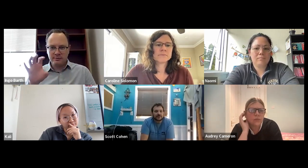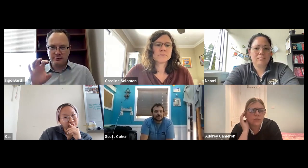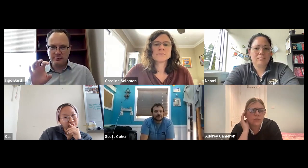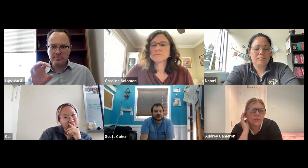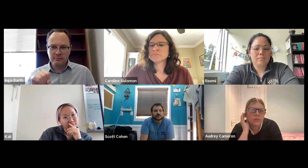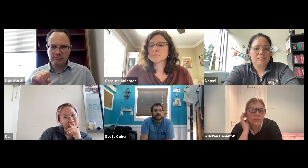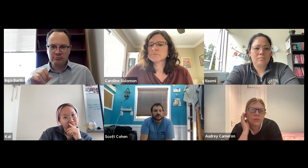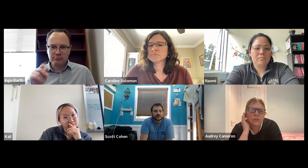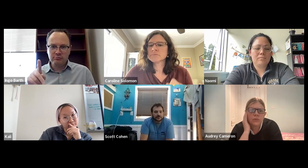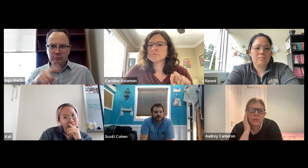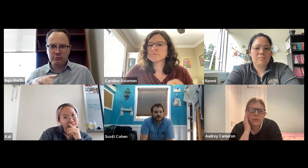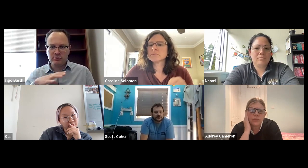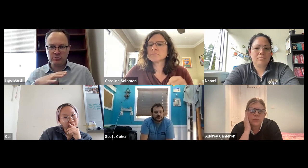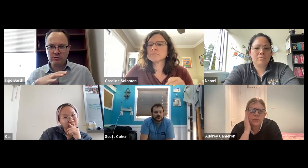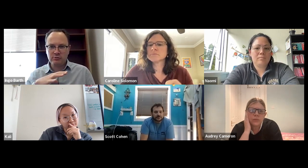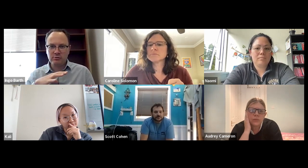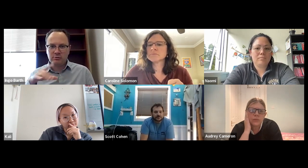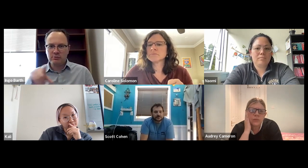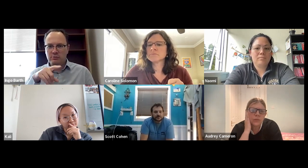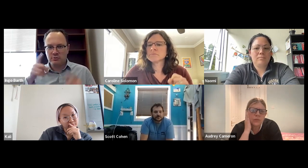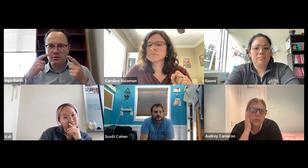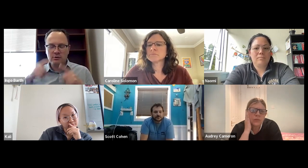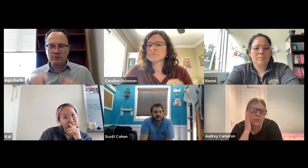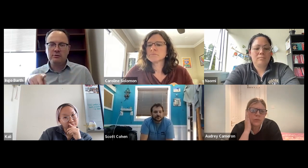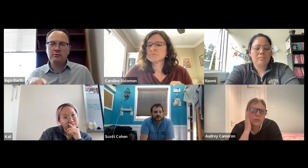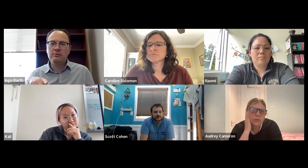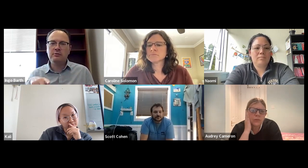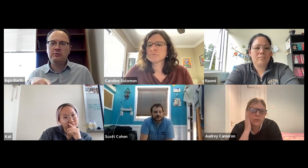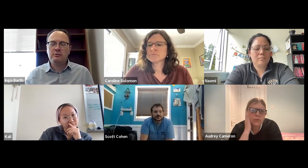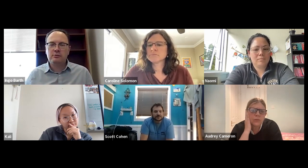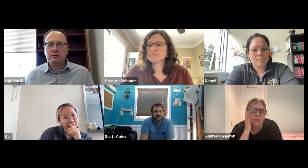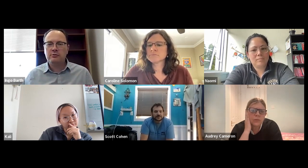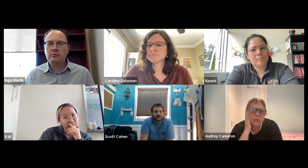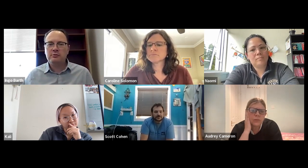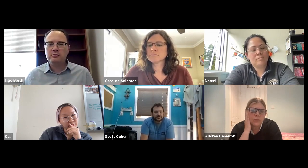Can I post this recording on YouTube? Is that okay with everyone? I want to get everyone's consent.